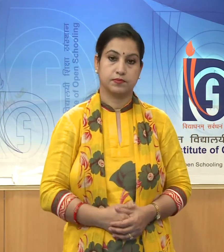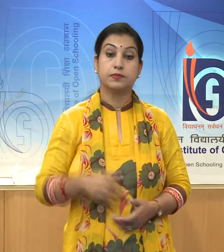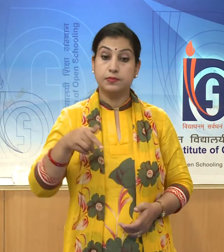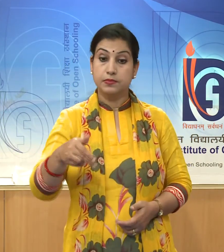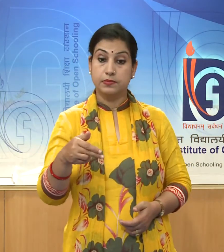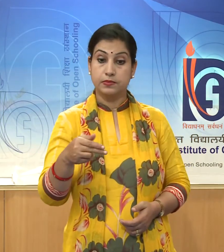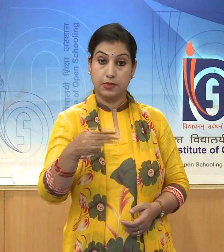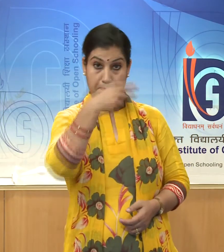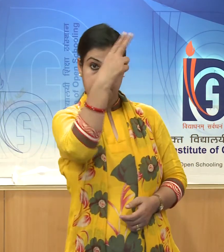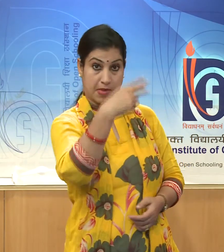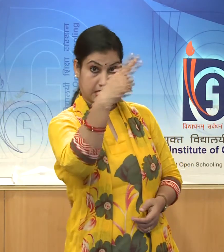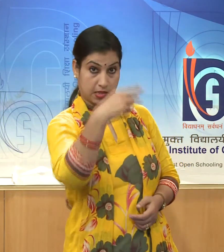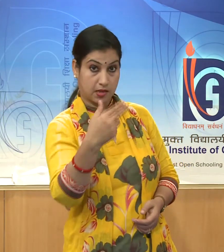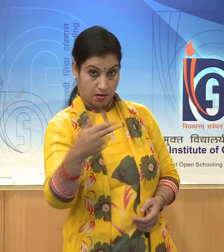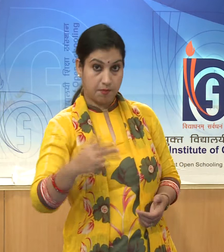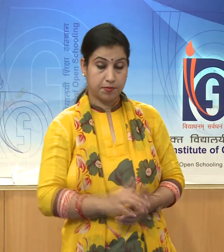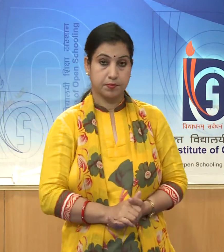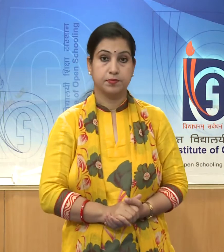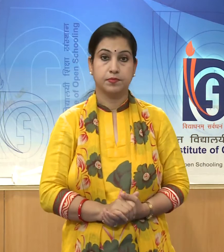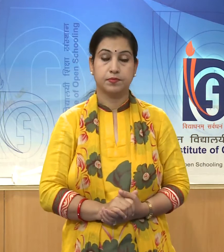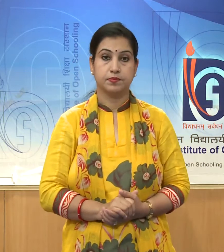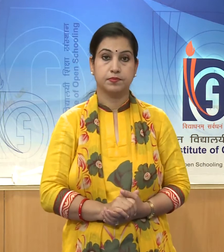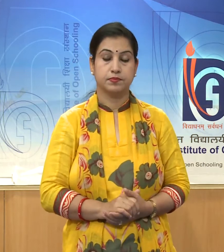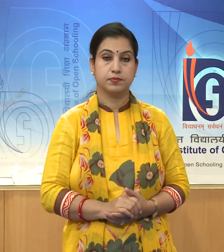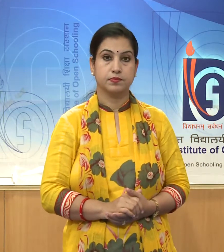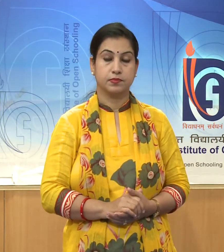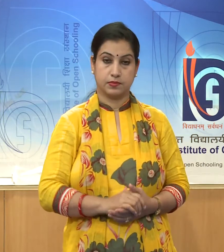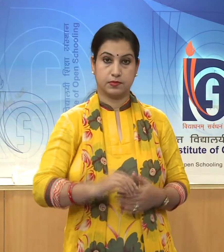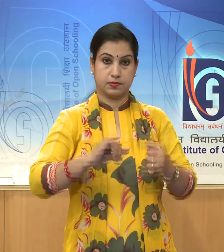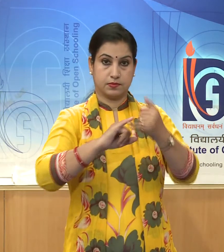The name of the painting is Starry Night.